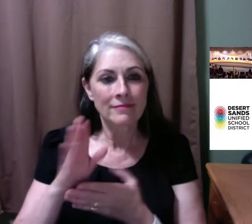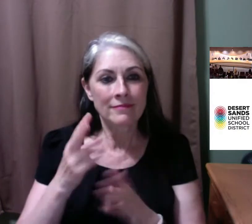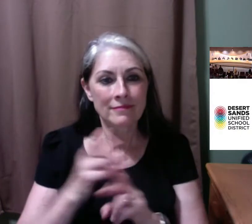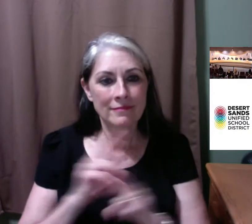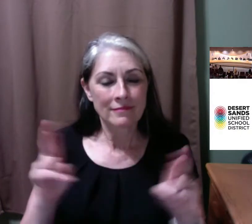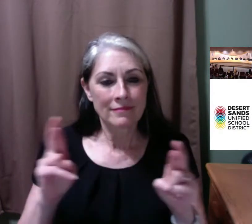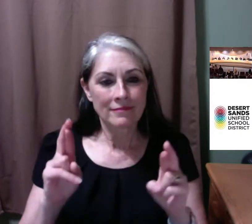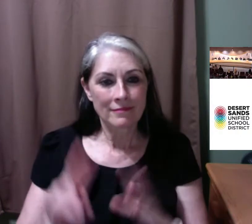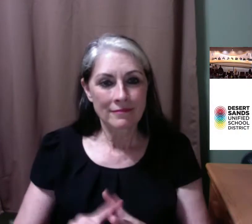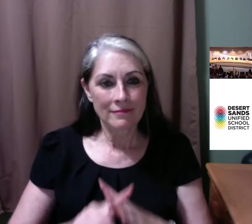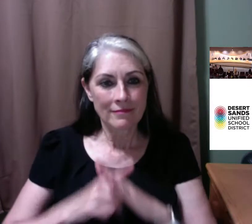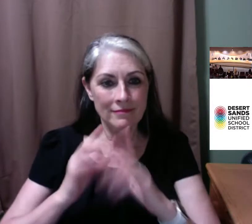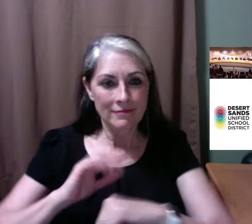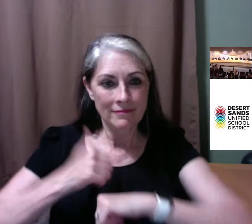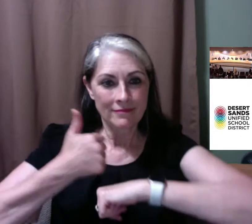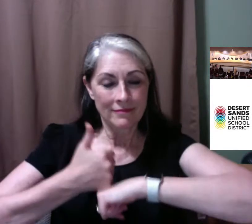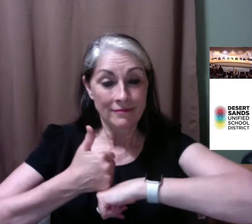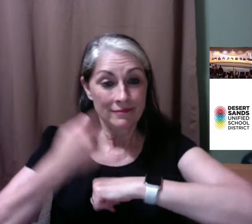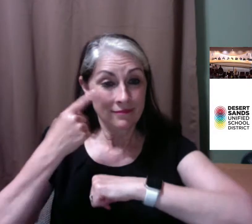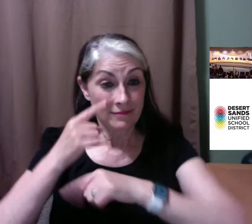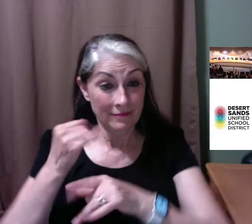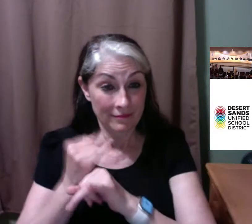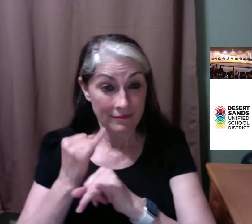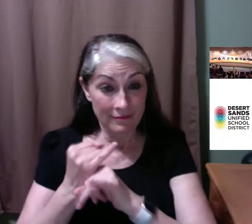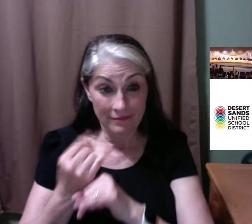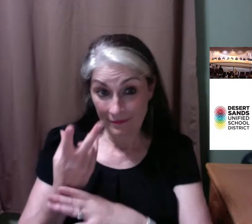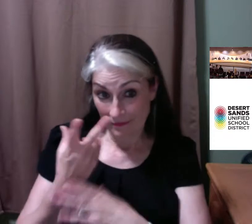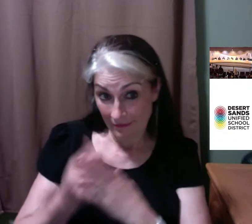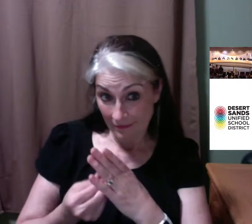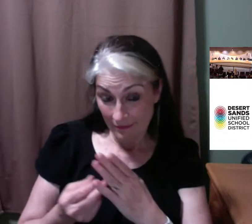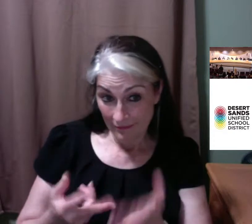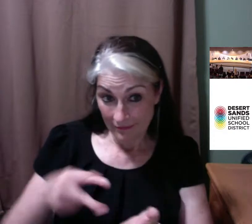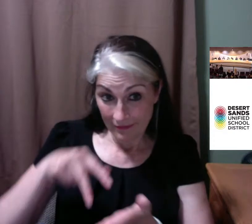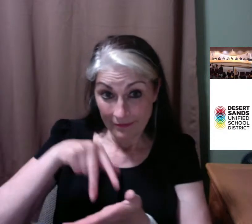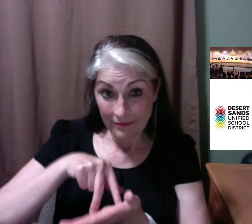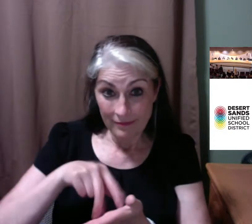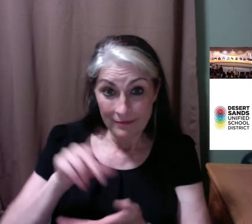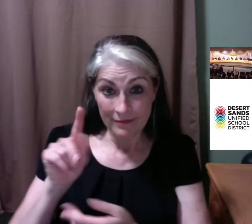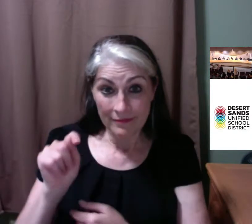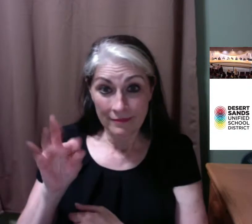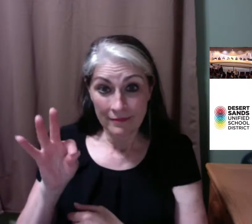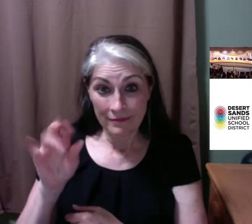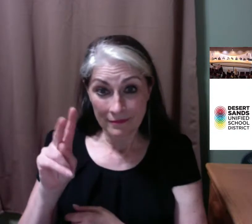of esports to our campuses. Do you both want to at least stand?